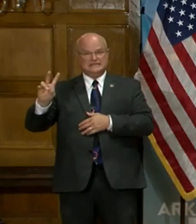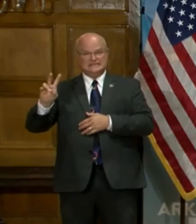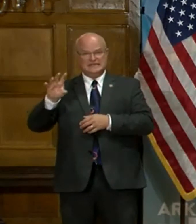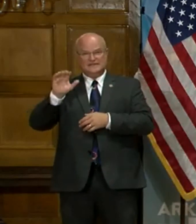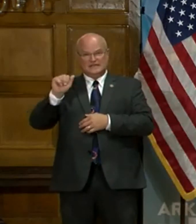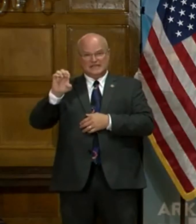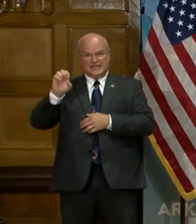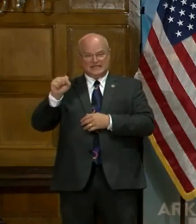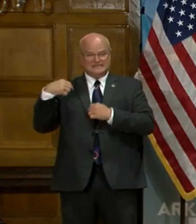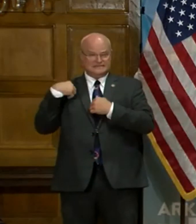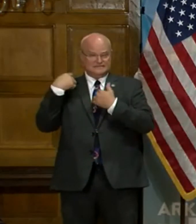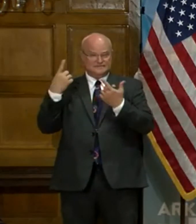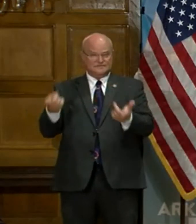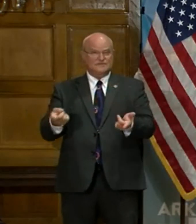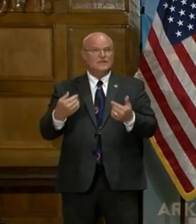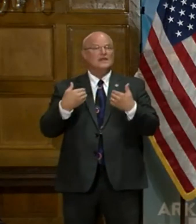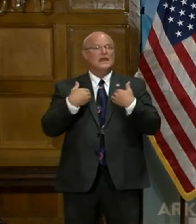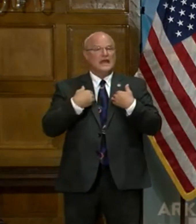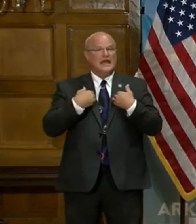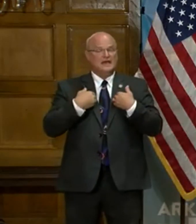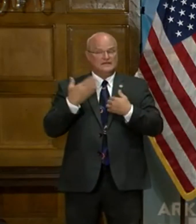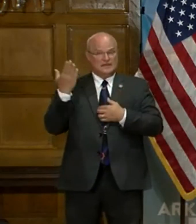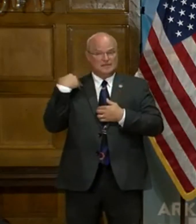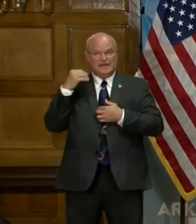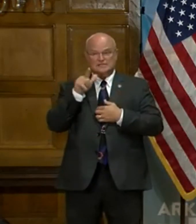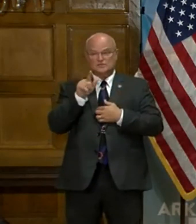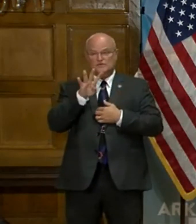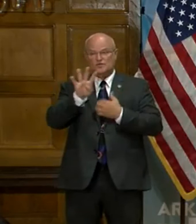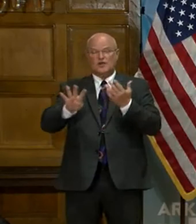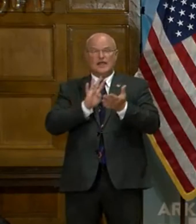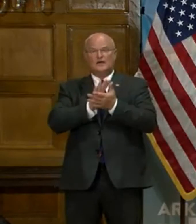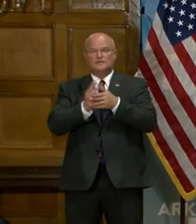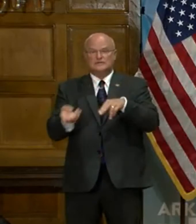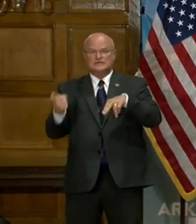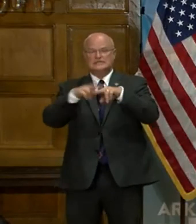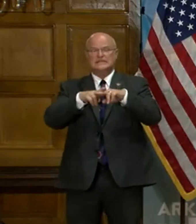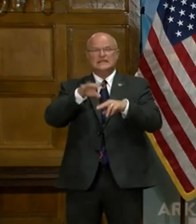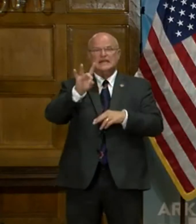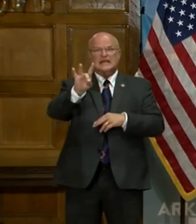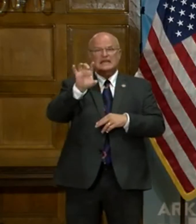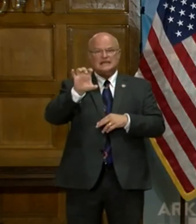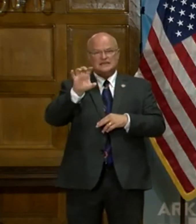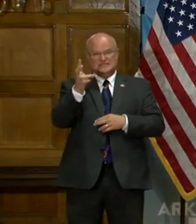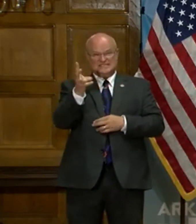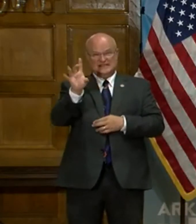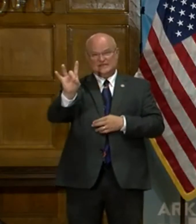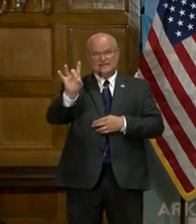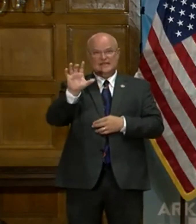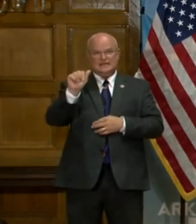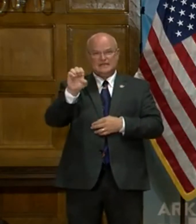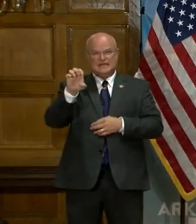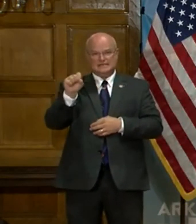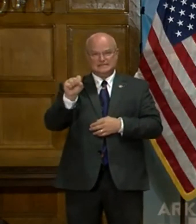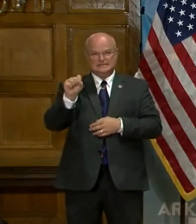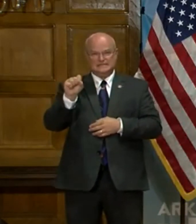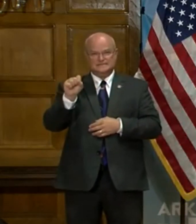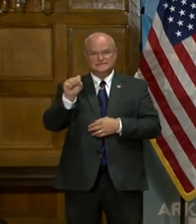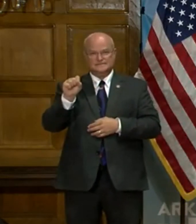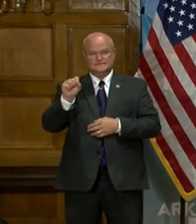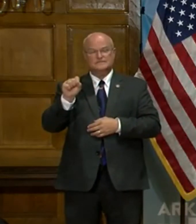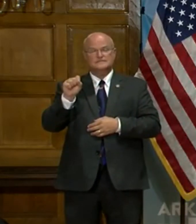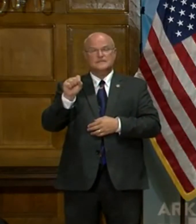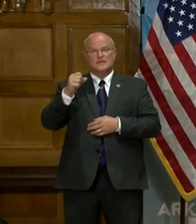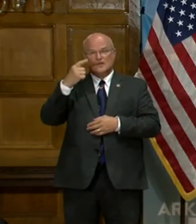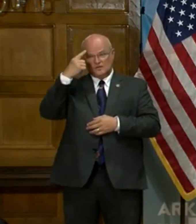21,197 cases. We have in the last 24 hours an additional 878 cases.